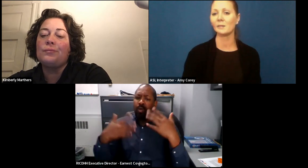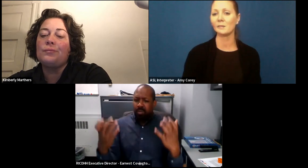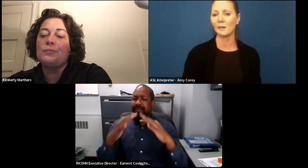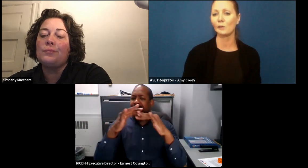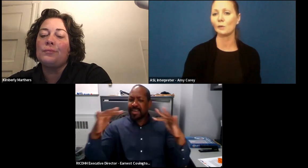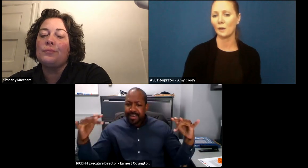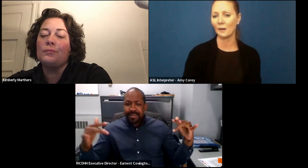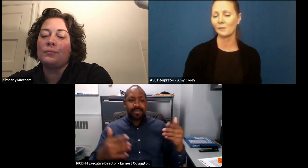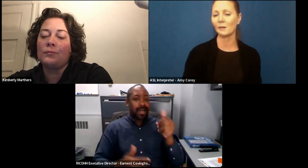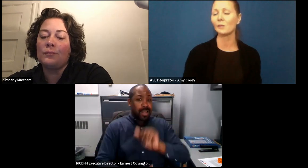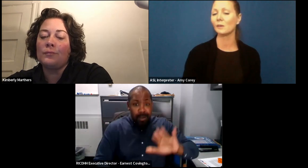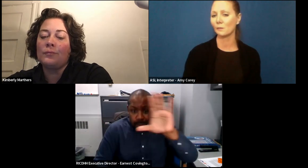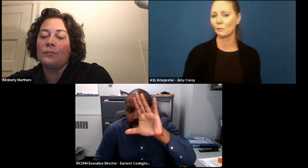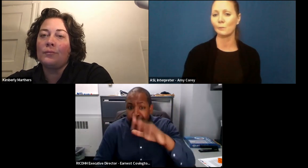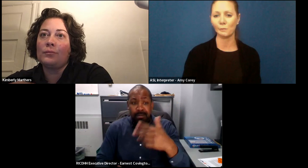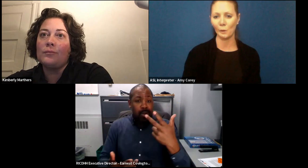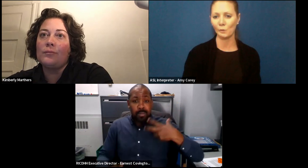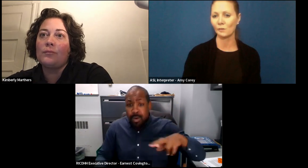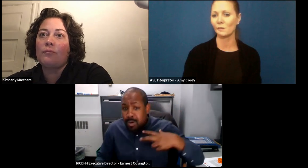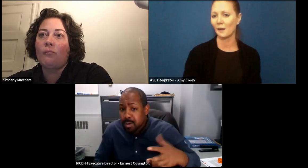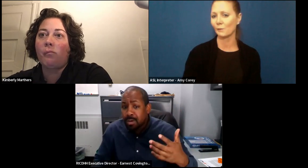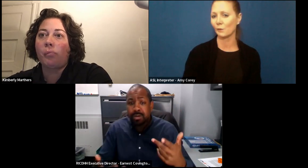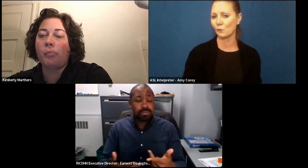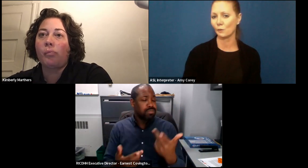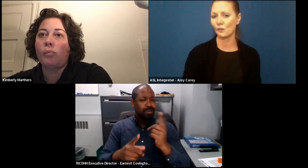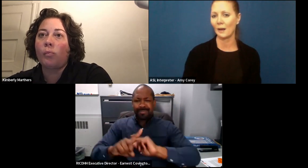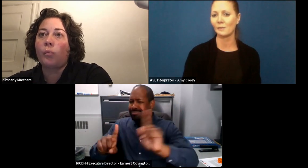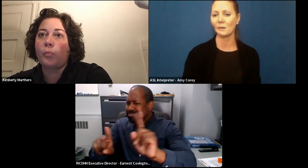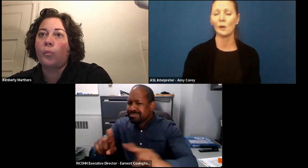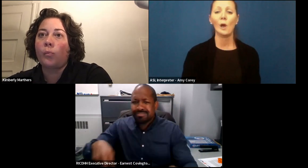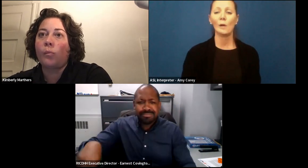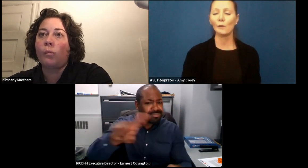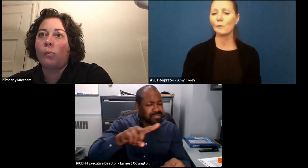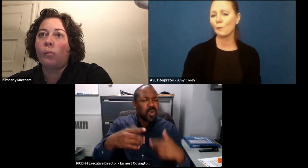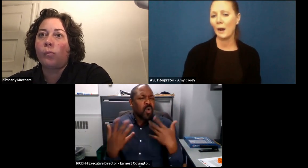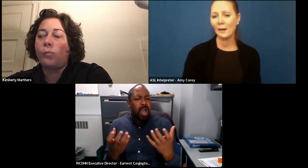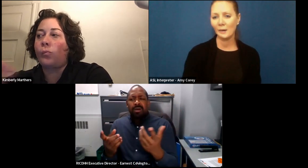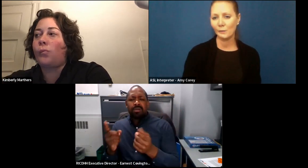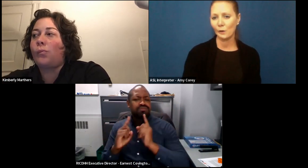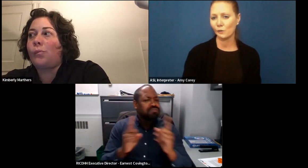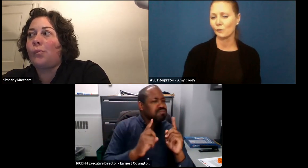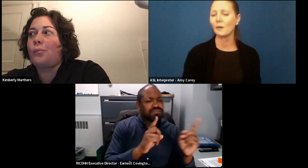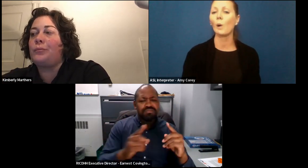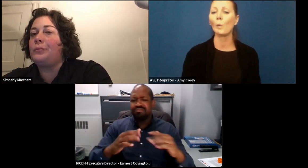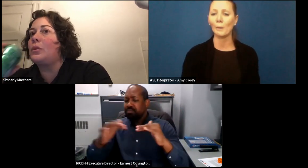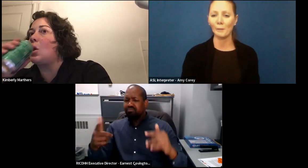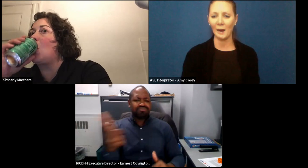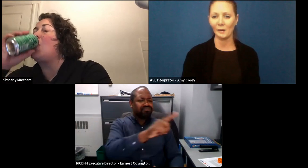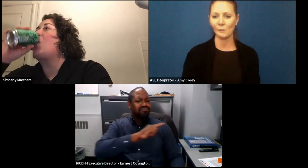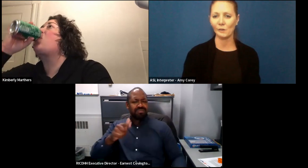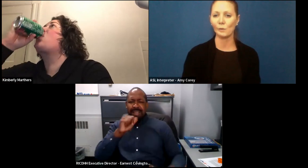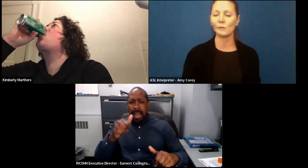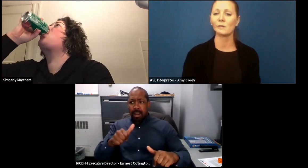and instead utilizing these Oceanside virtual chats, and for a variety of cultures, not only